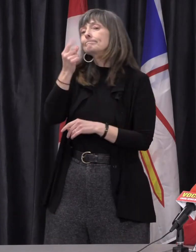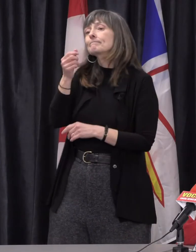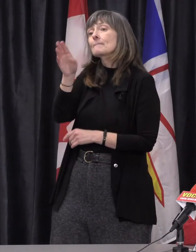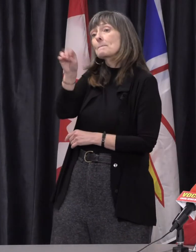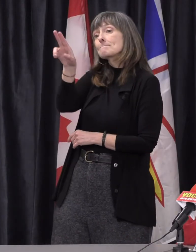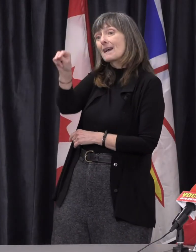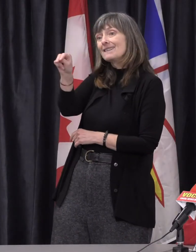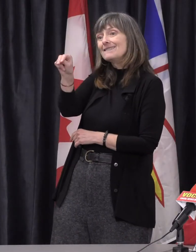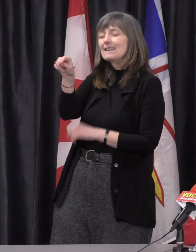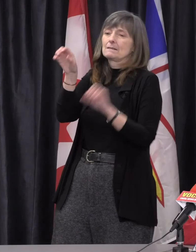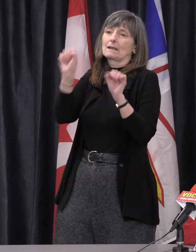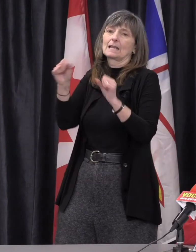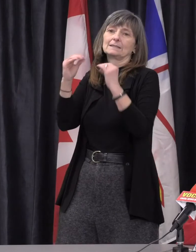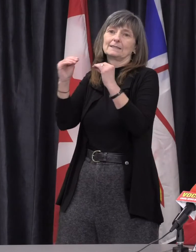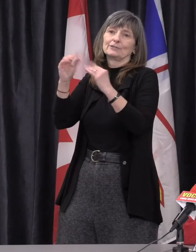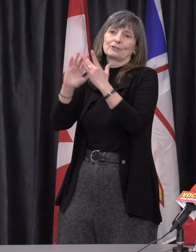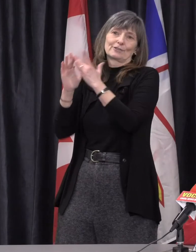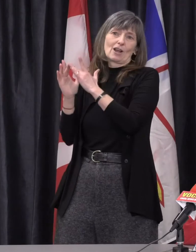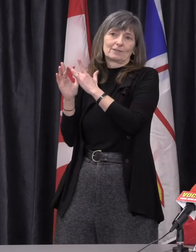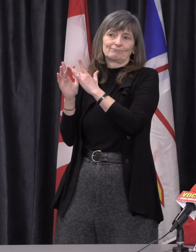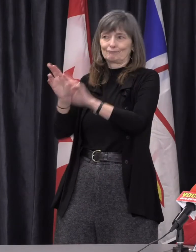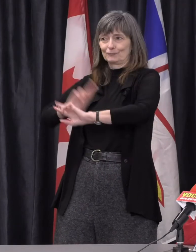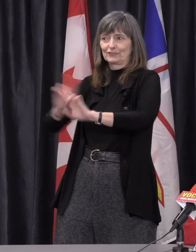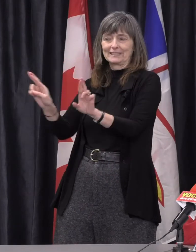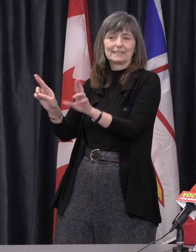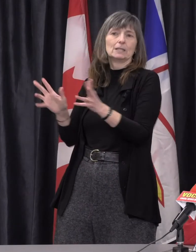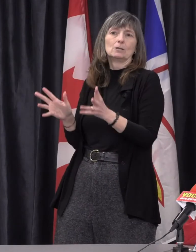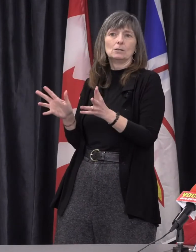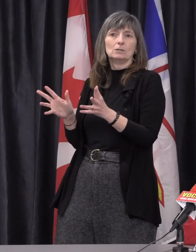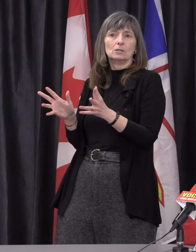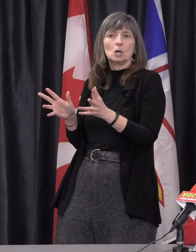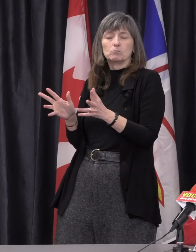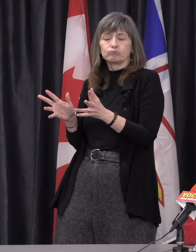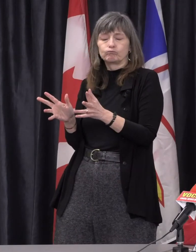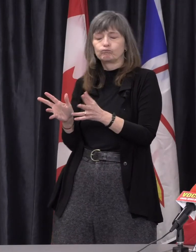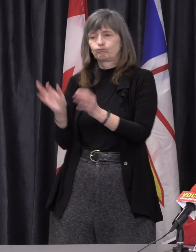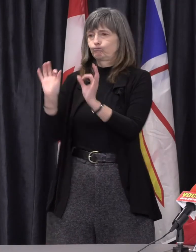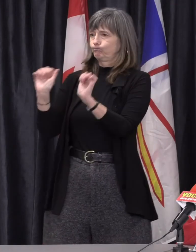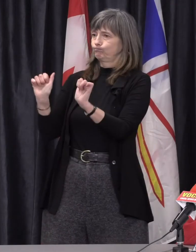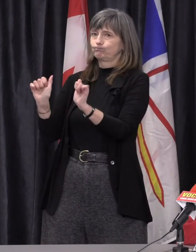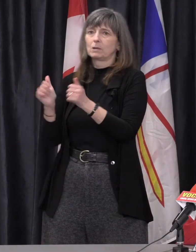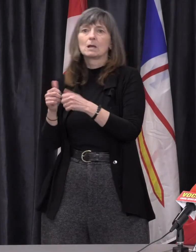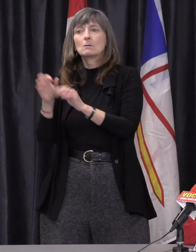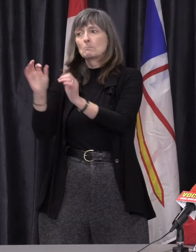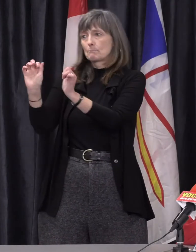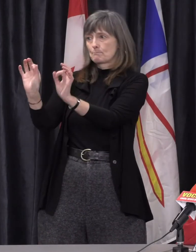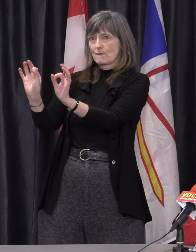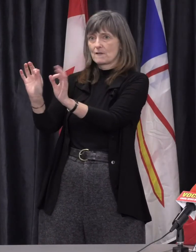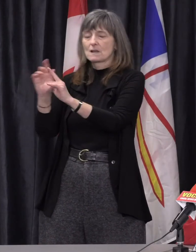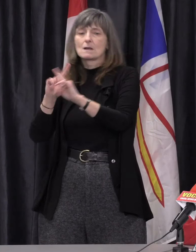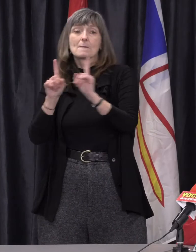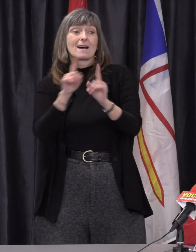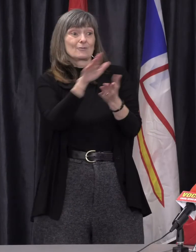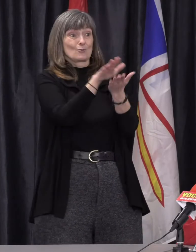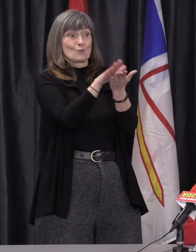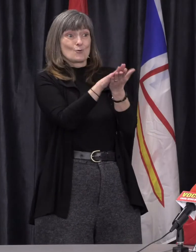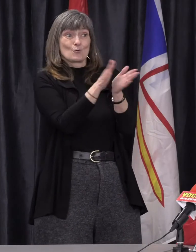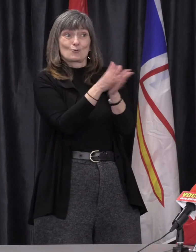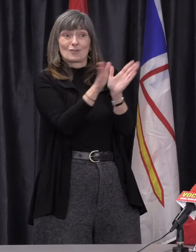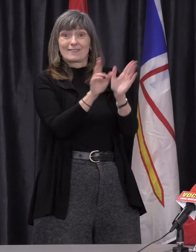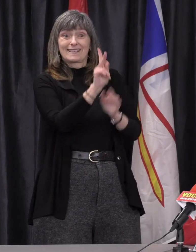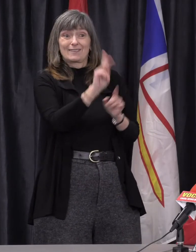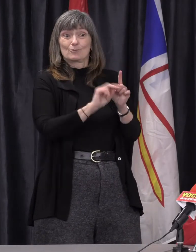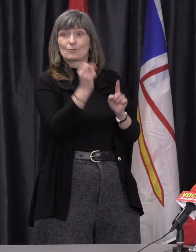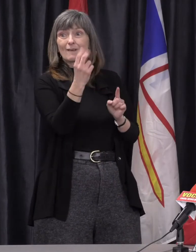do online instruction, and that's very good. That will be a much more difficult thing to do in schools. And